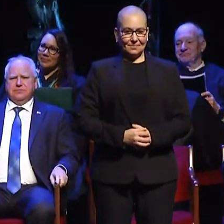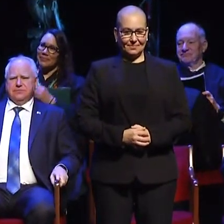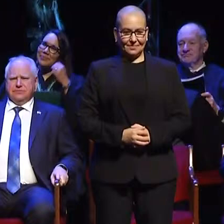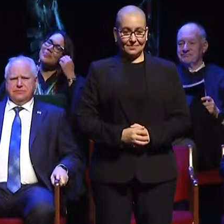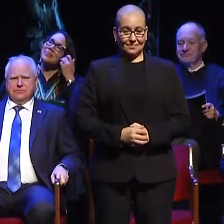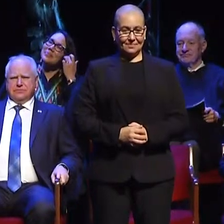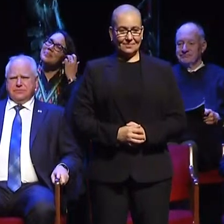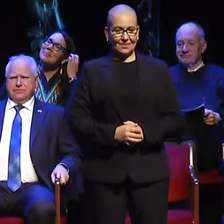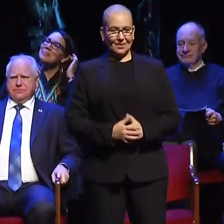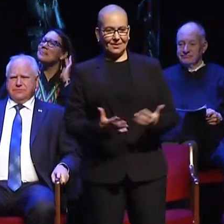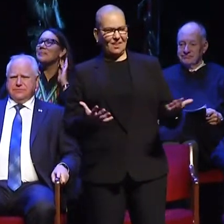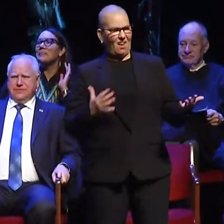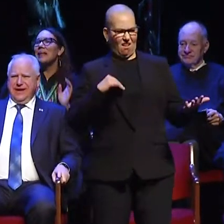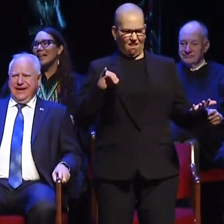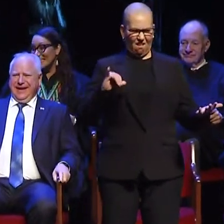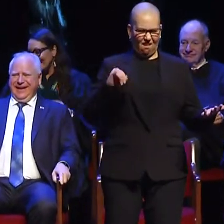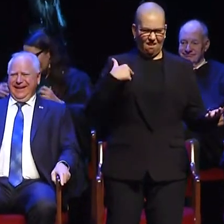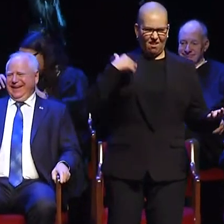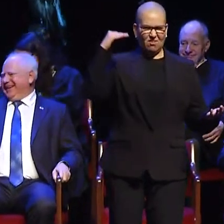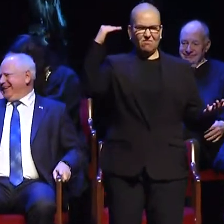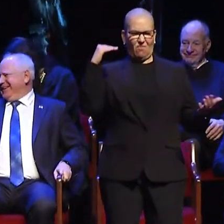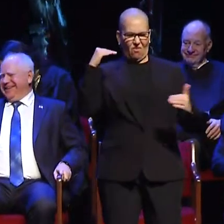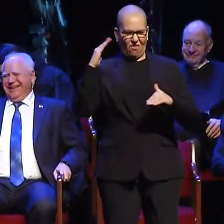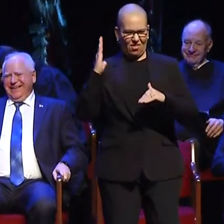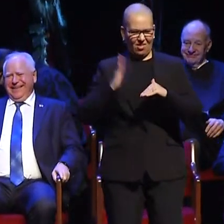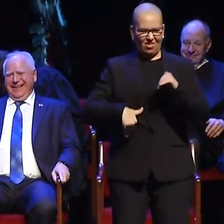I am shorter than Mark Rosen.